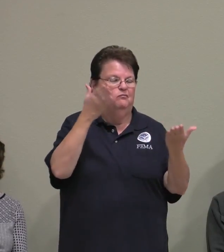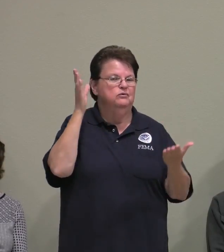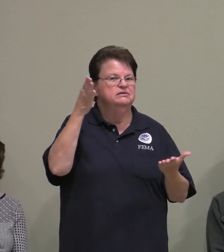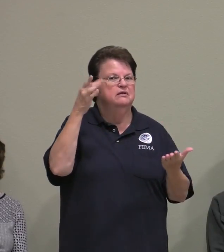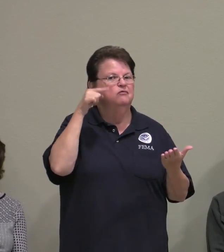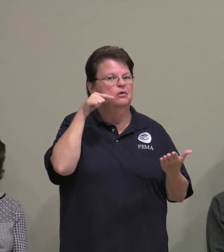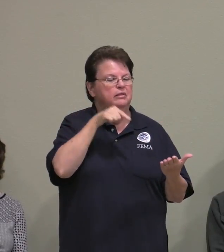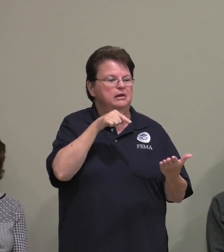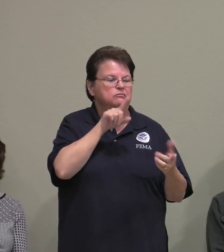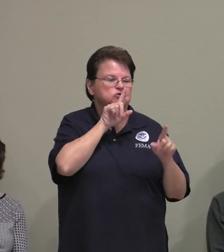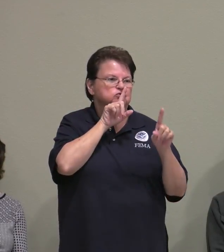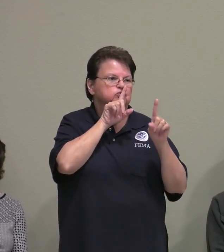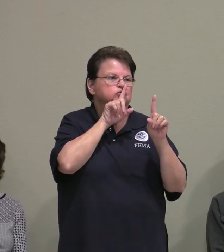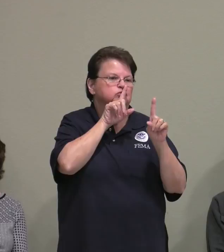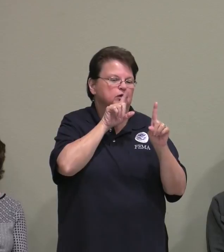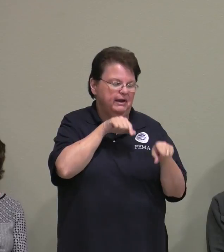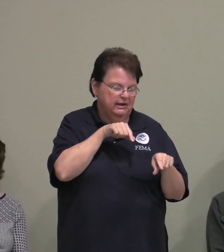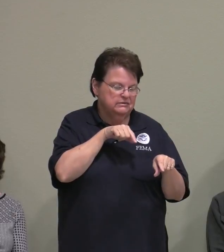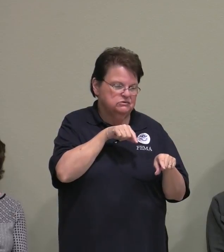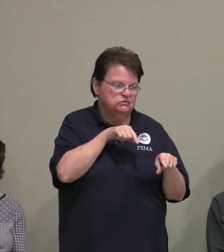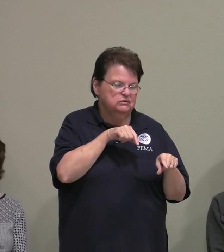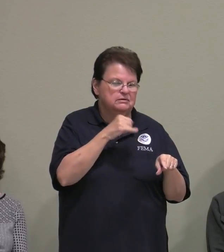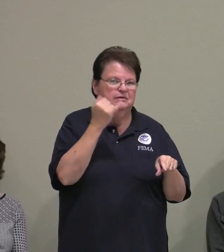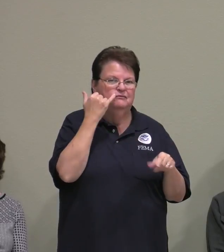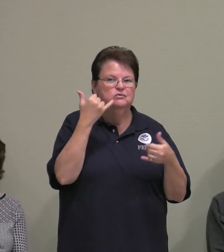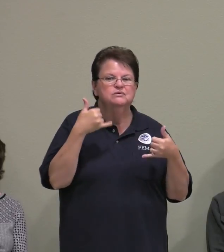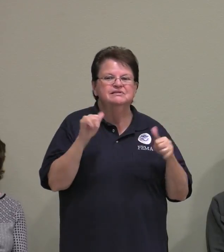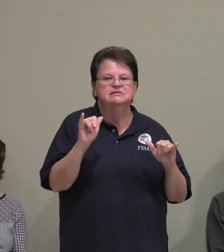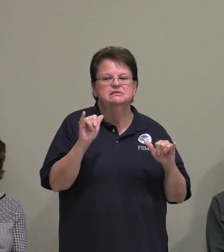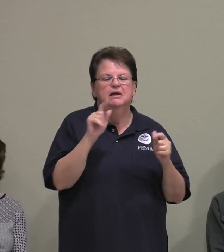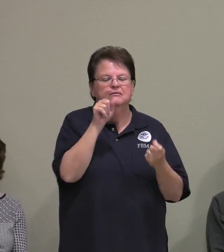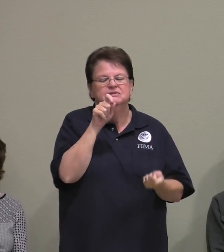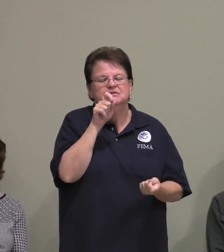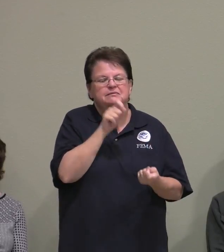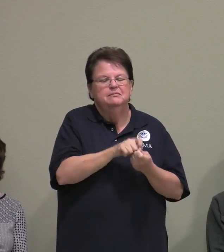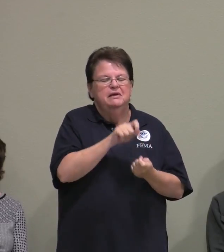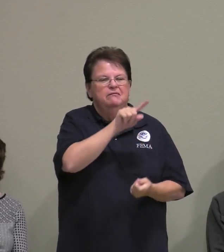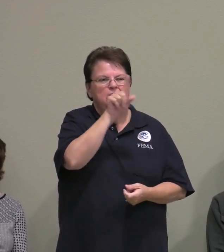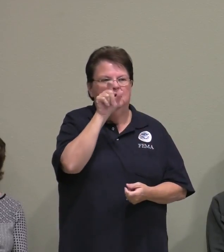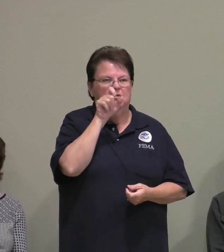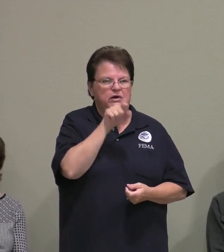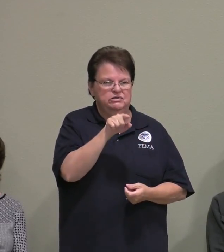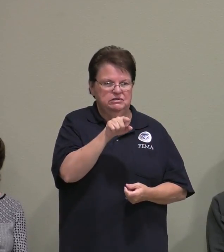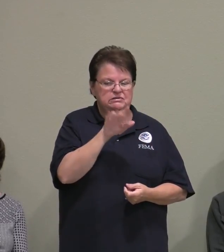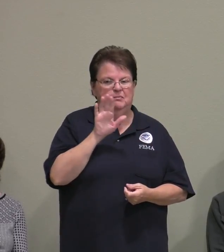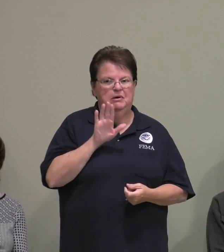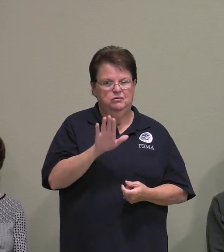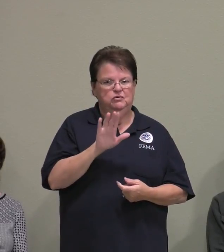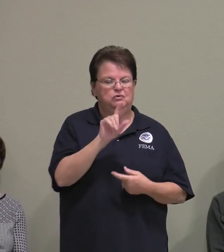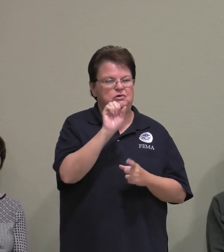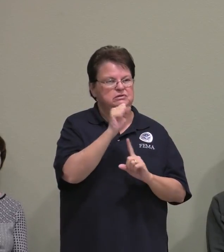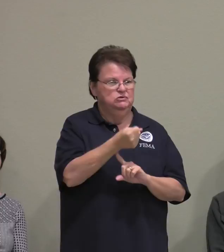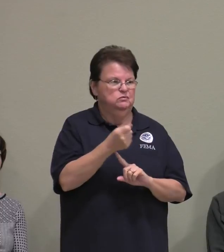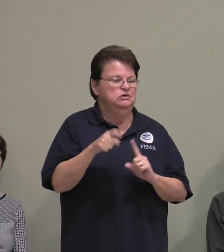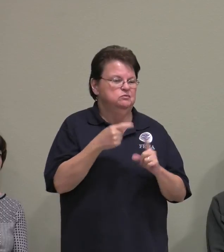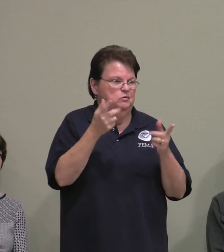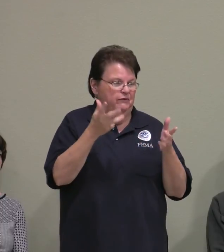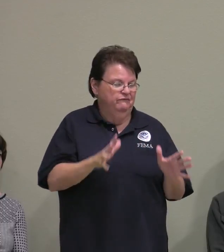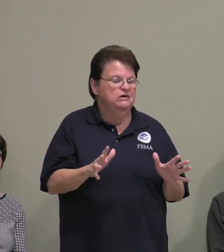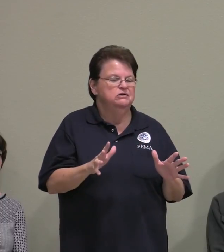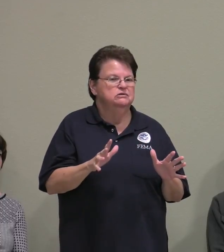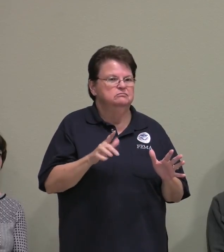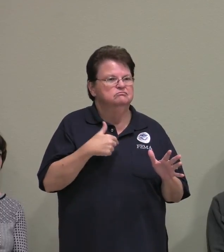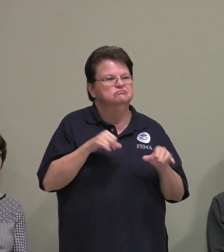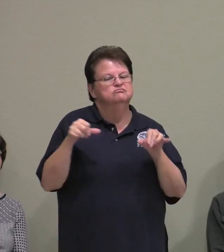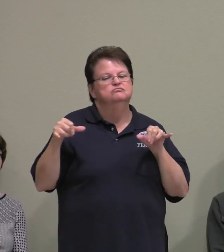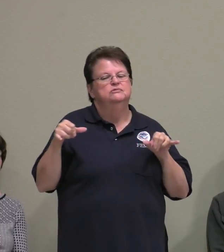them and to answer them. And if you still have very specific questions left to your situation after this, we will stick